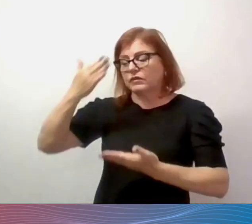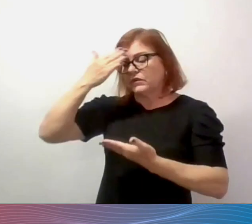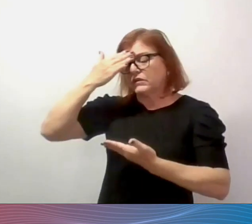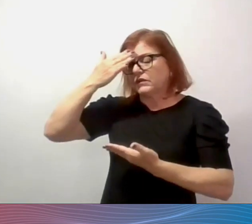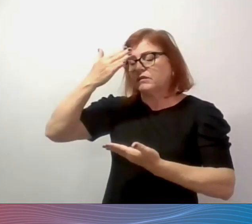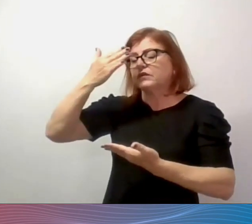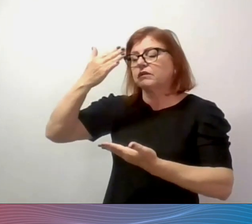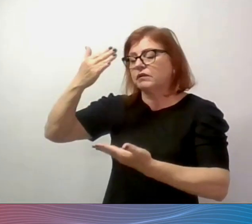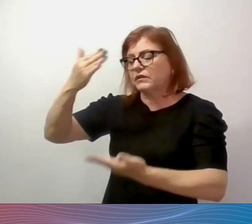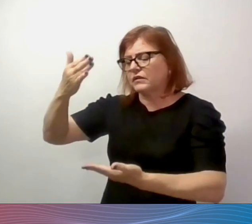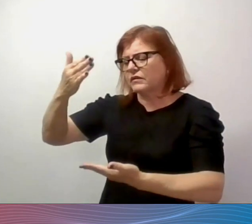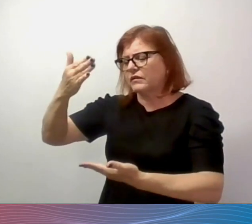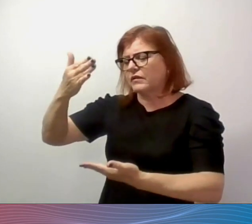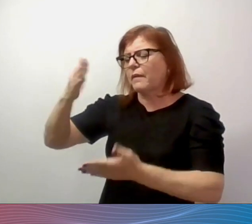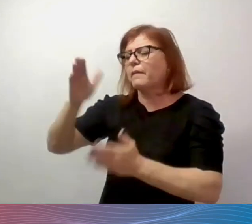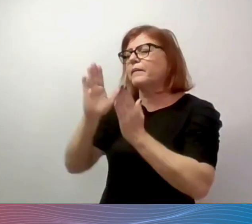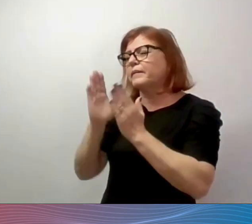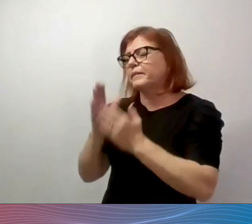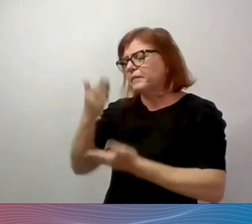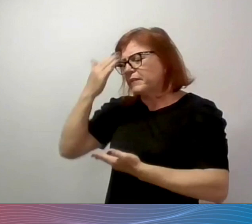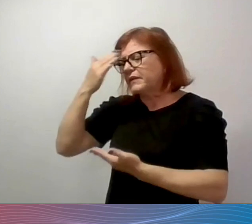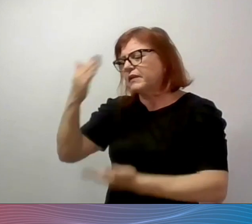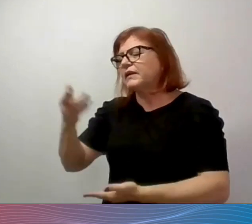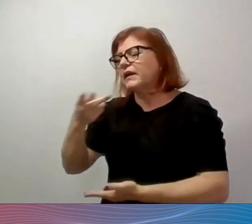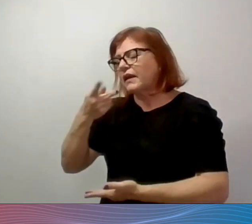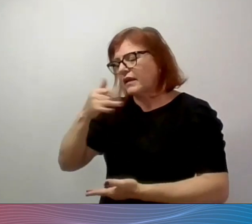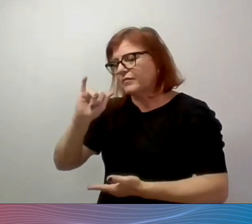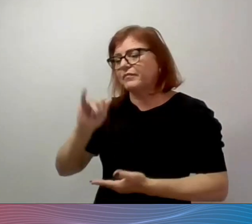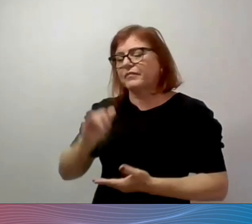will give thanks to God. João 15,